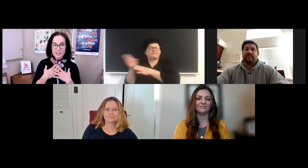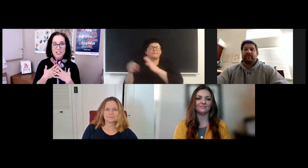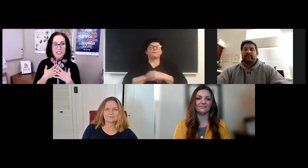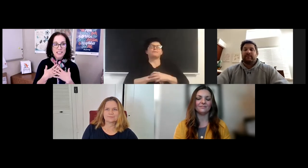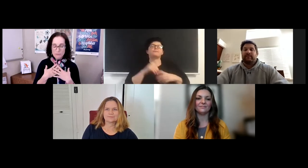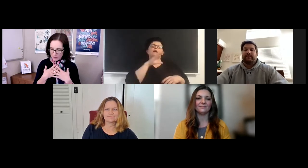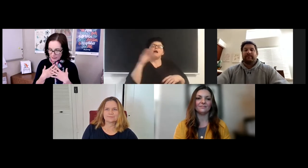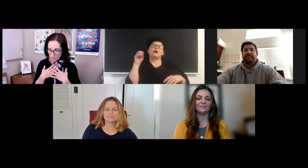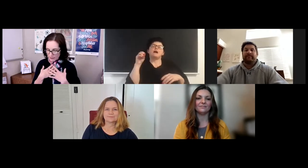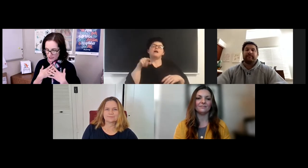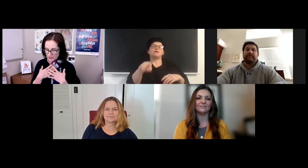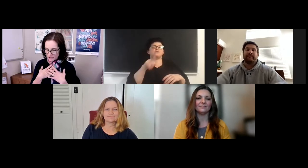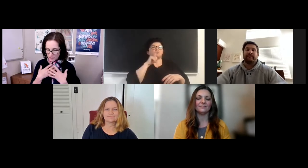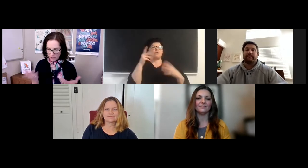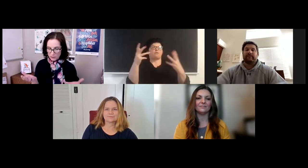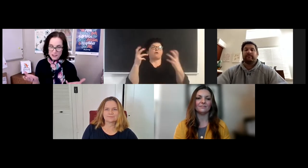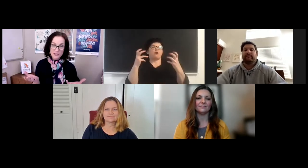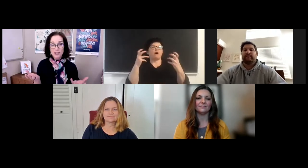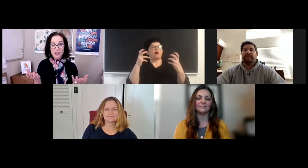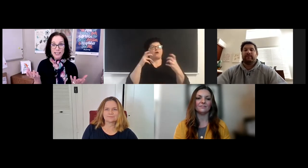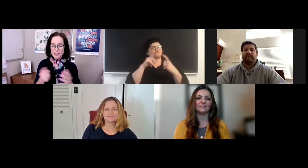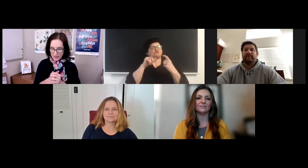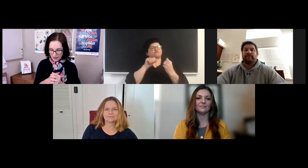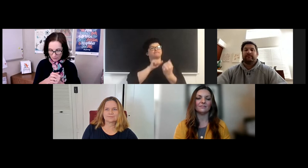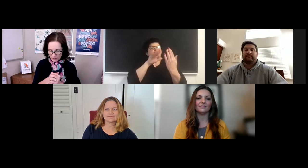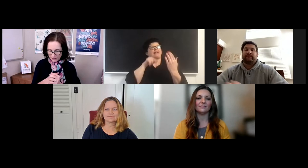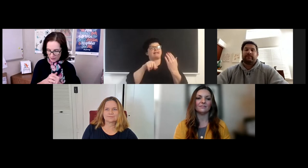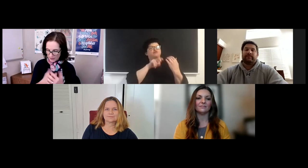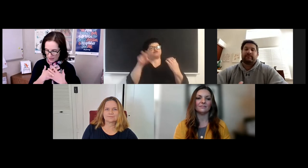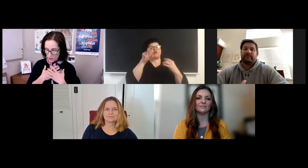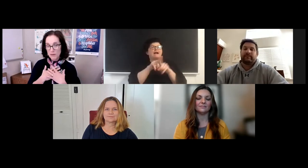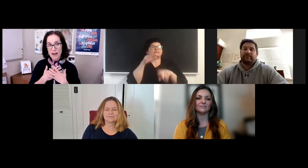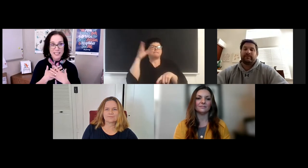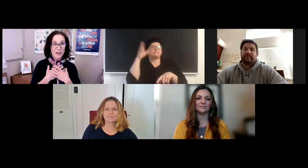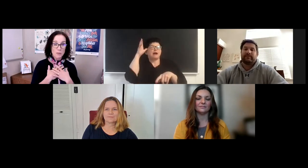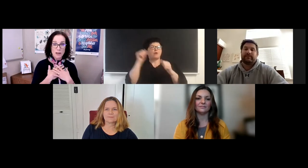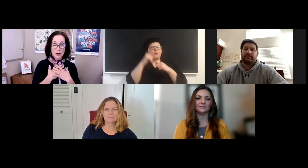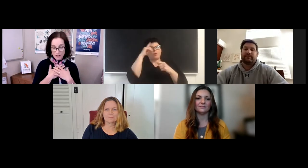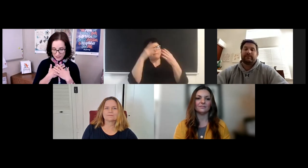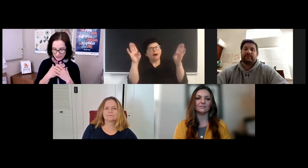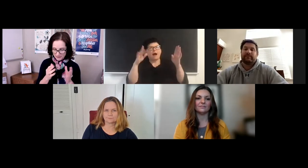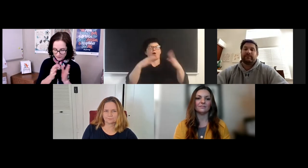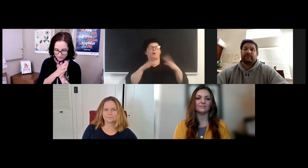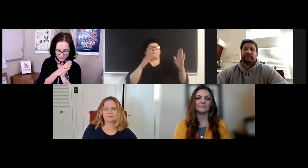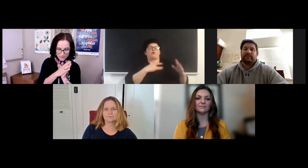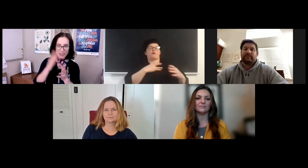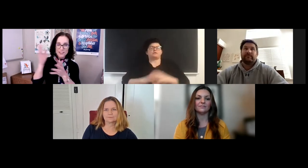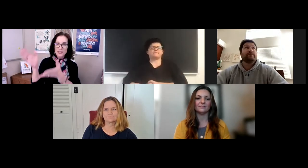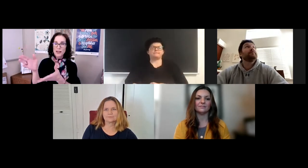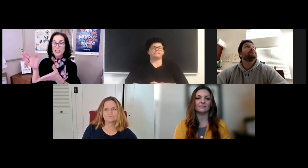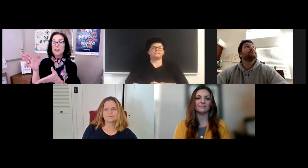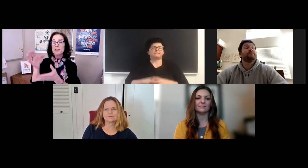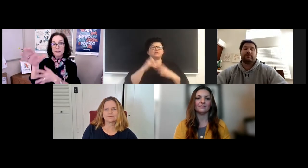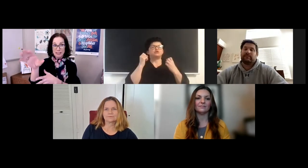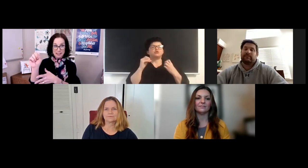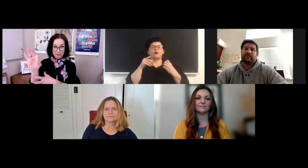And she really wants to approach this journey as a parent with an open mind and an open heart. So, and